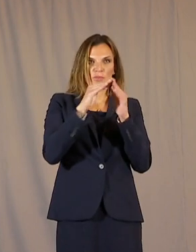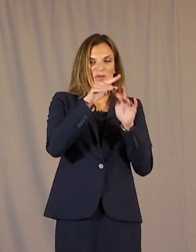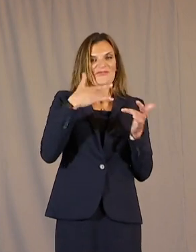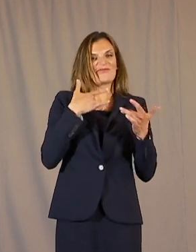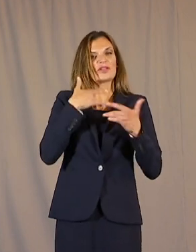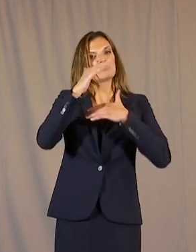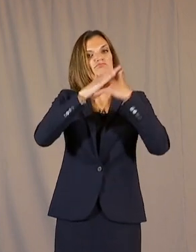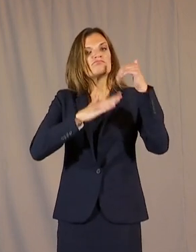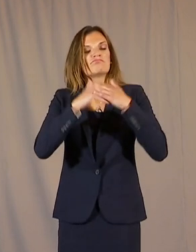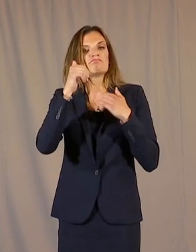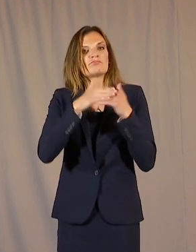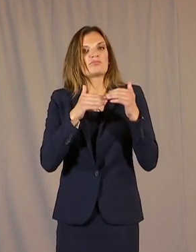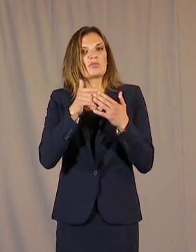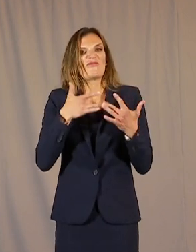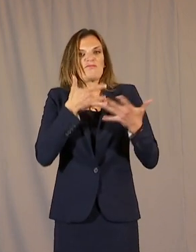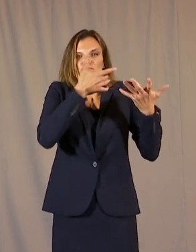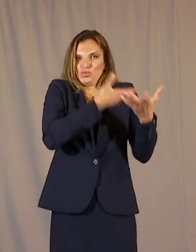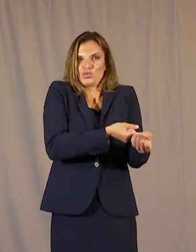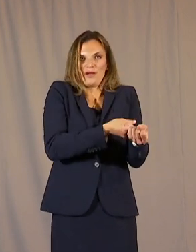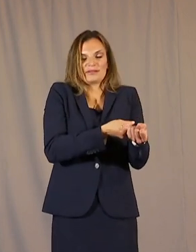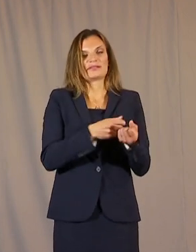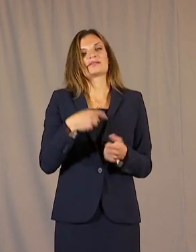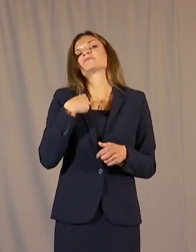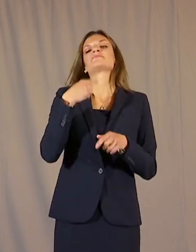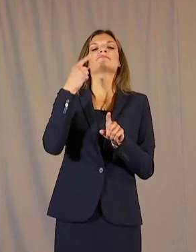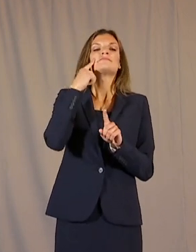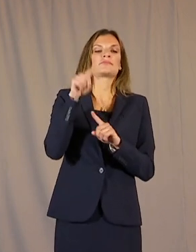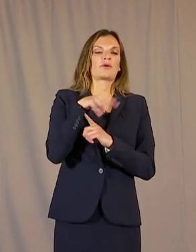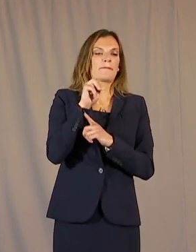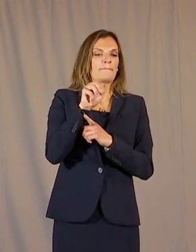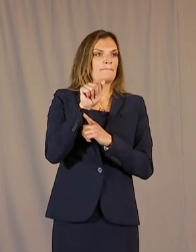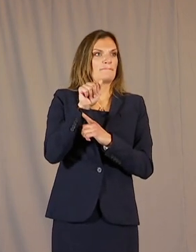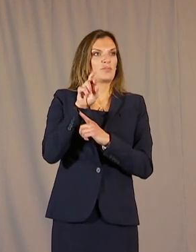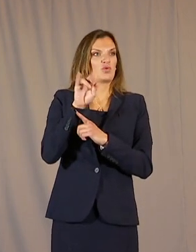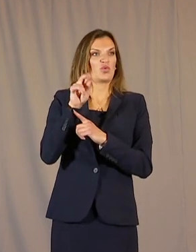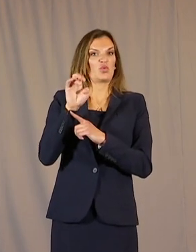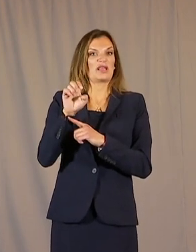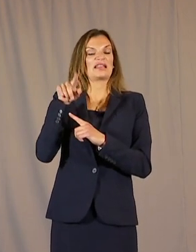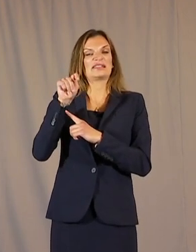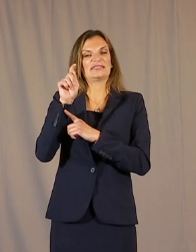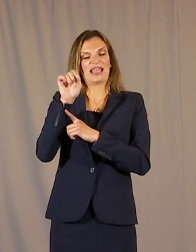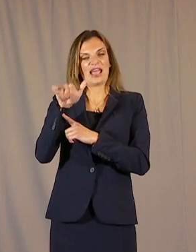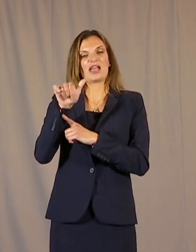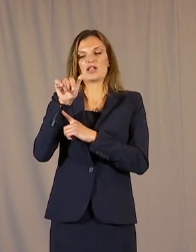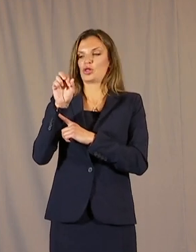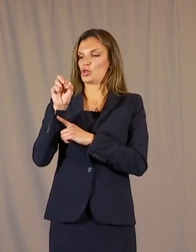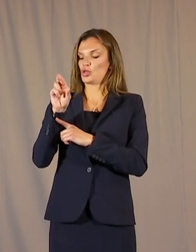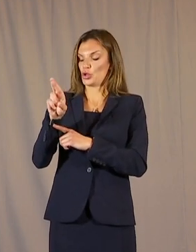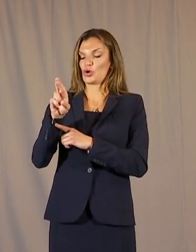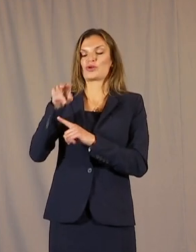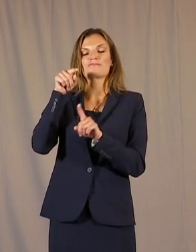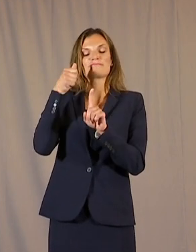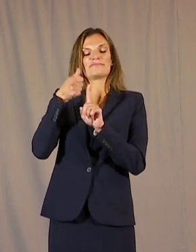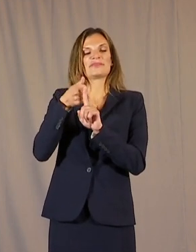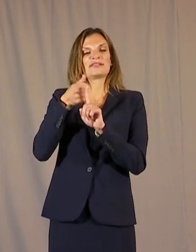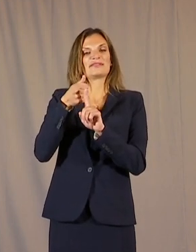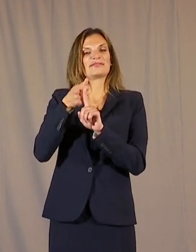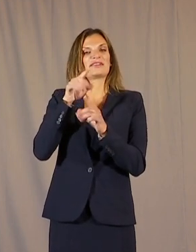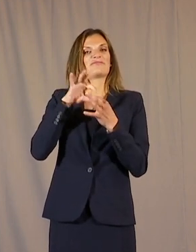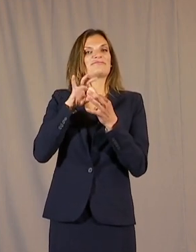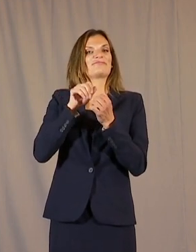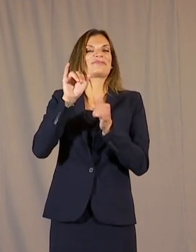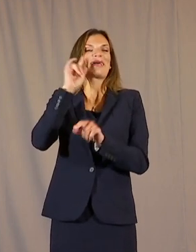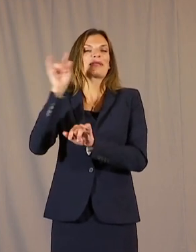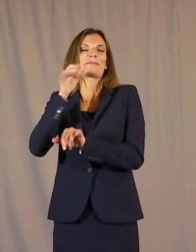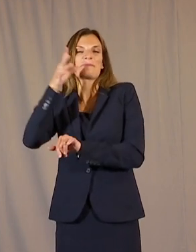go being. I think about Maureen Taylor from Welfare Rights, you know, similar to the parent network, would say,